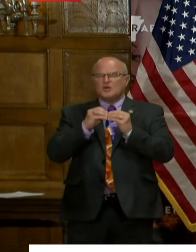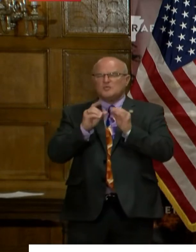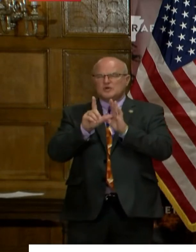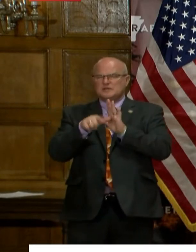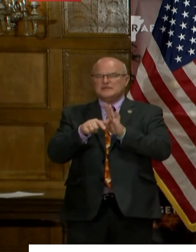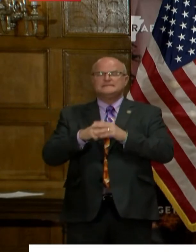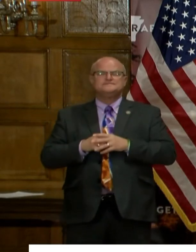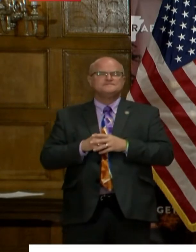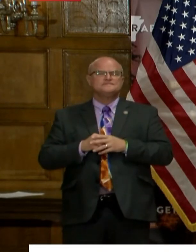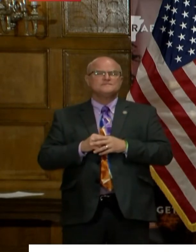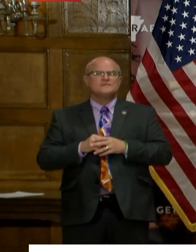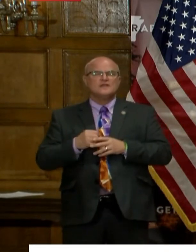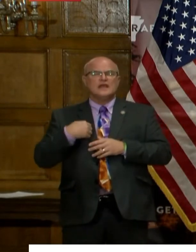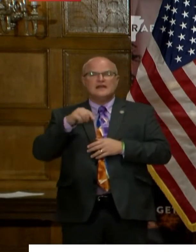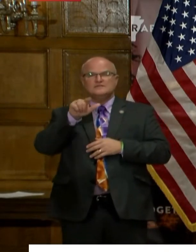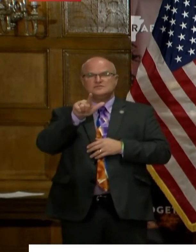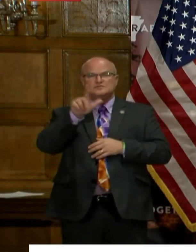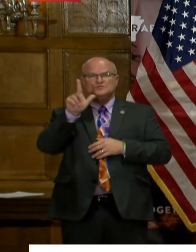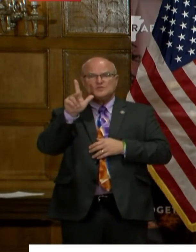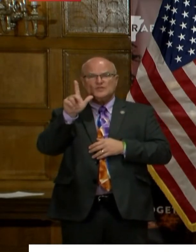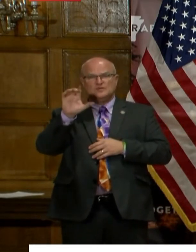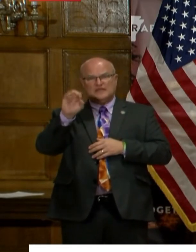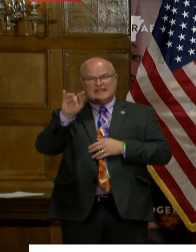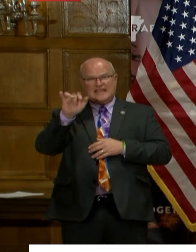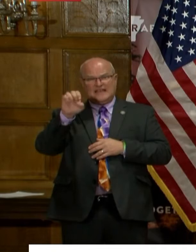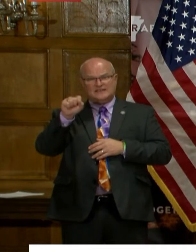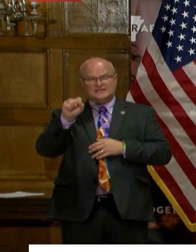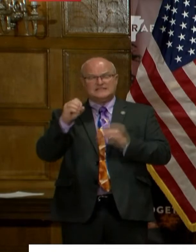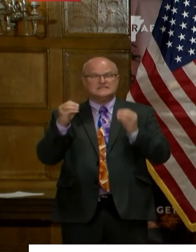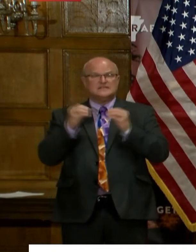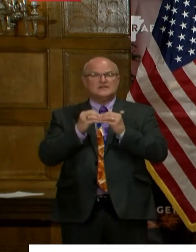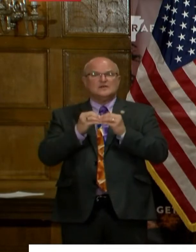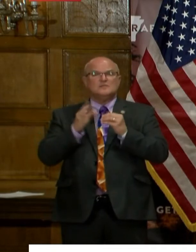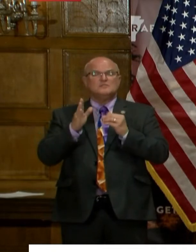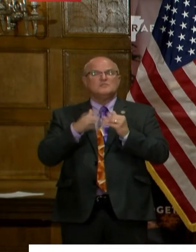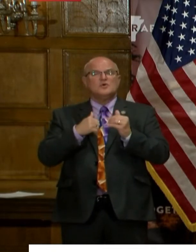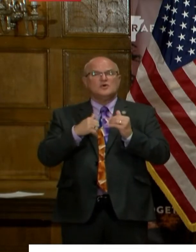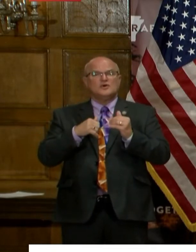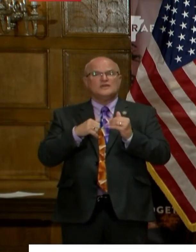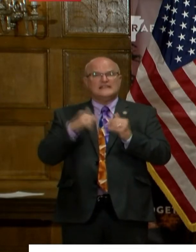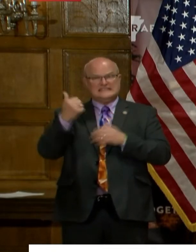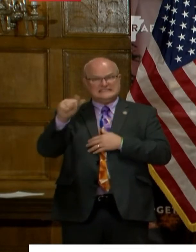have 23 counties which have reported greater than